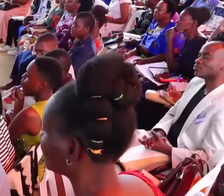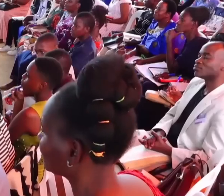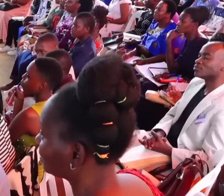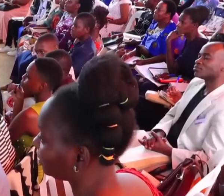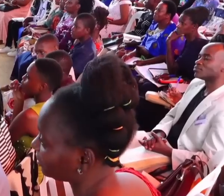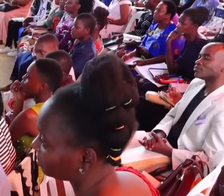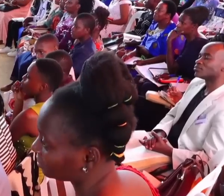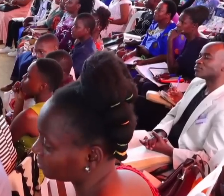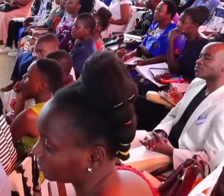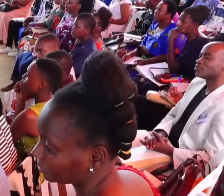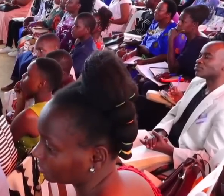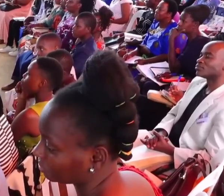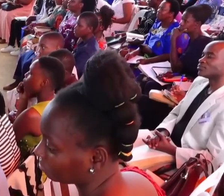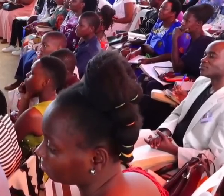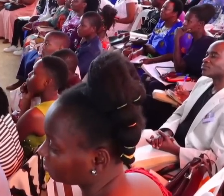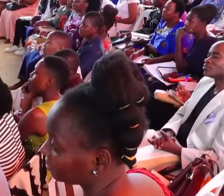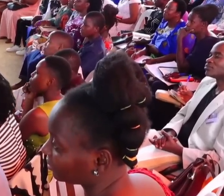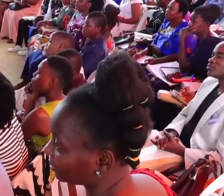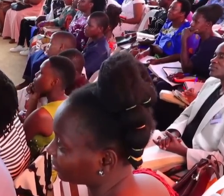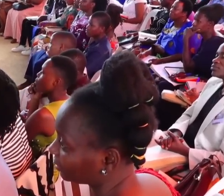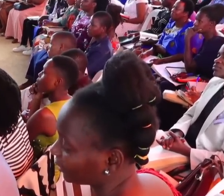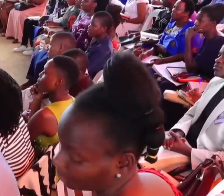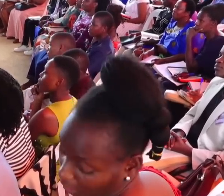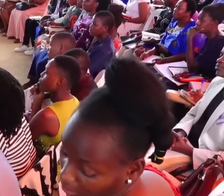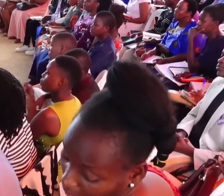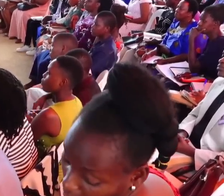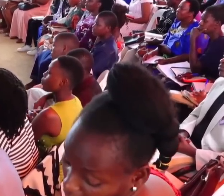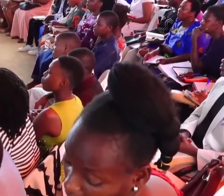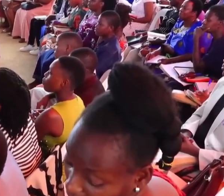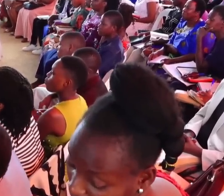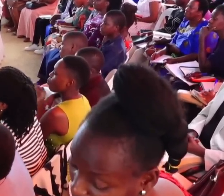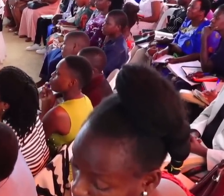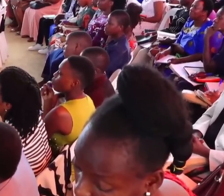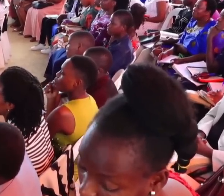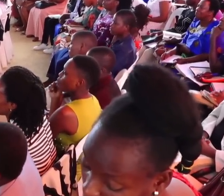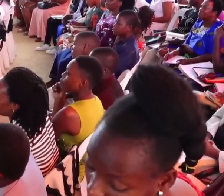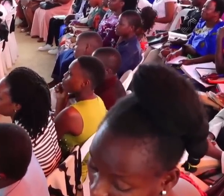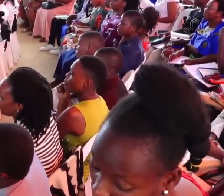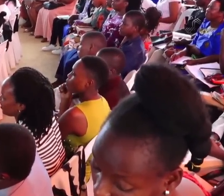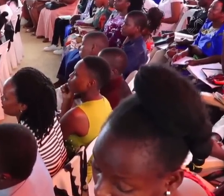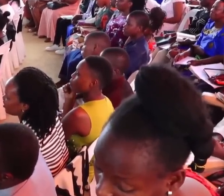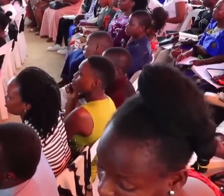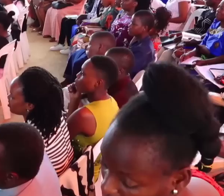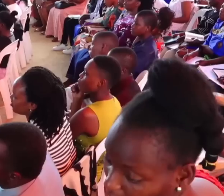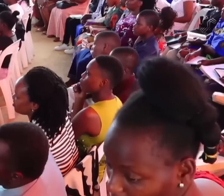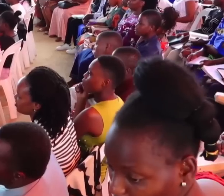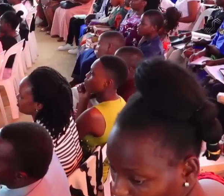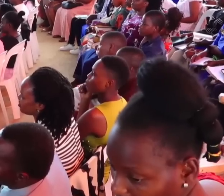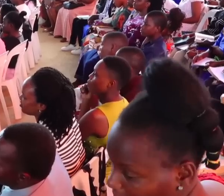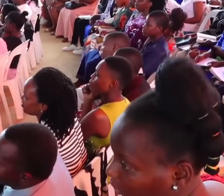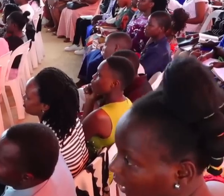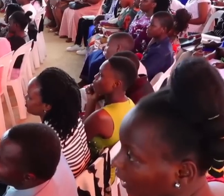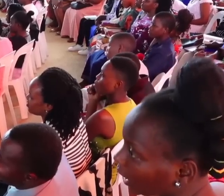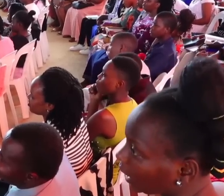If you still desire certain things, kindly prophesy so that they come to pass unto you next year. 2020 when